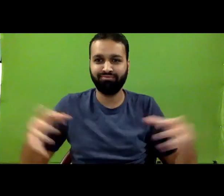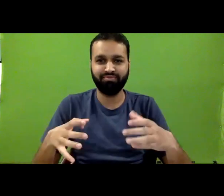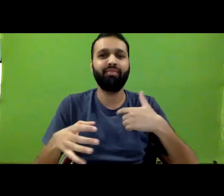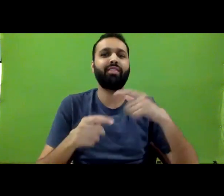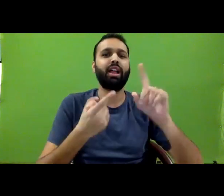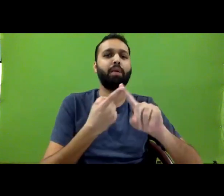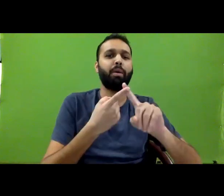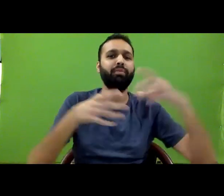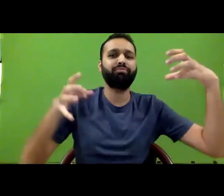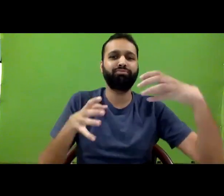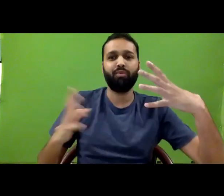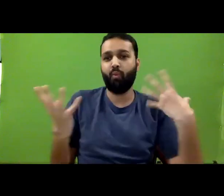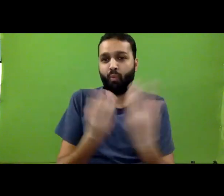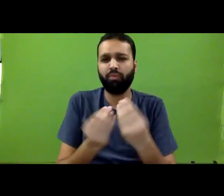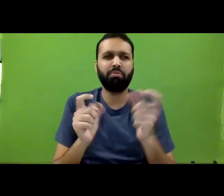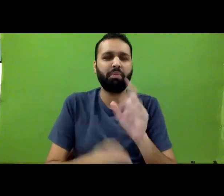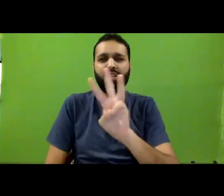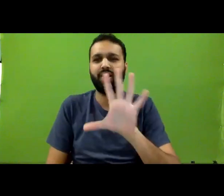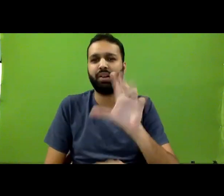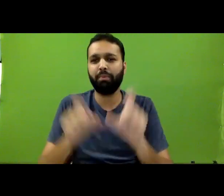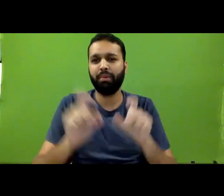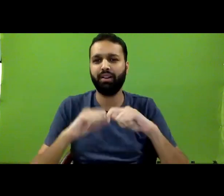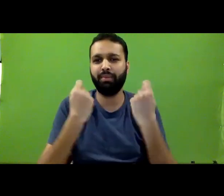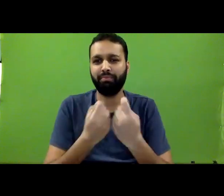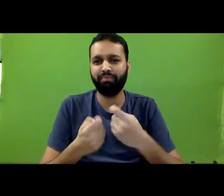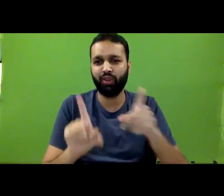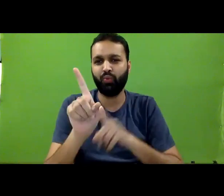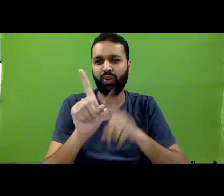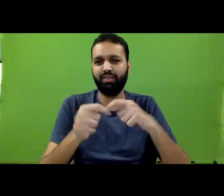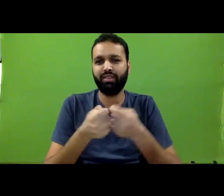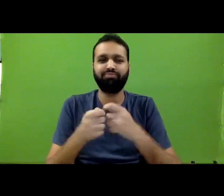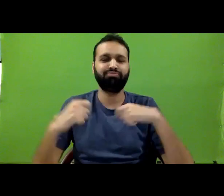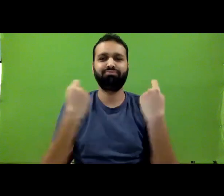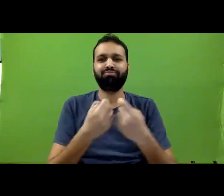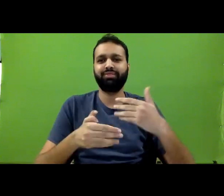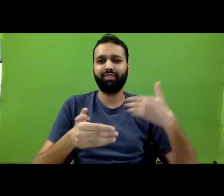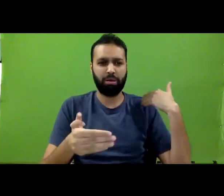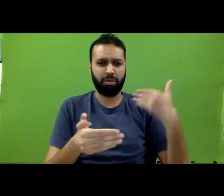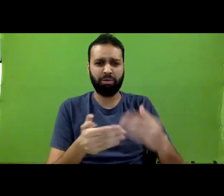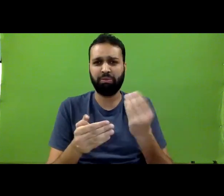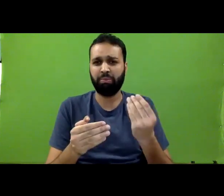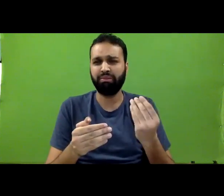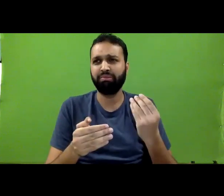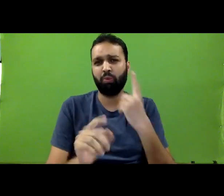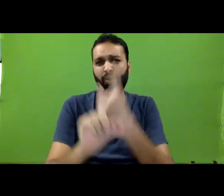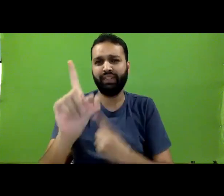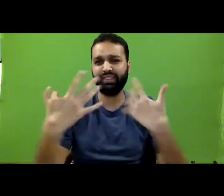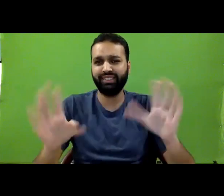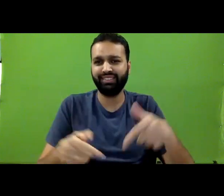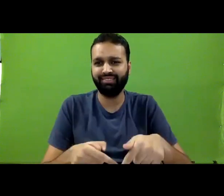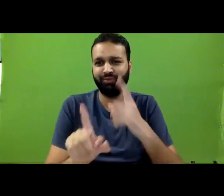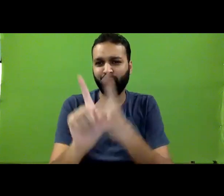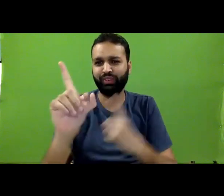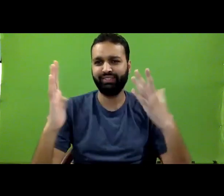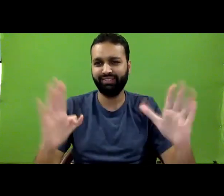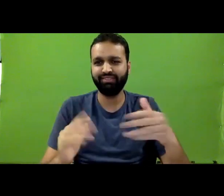in that area also. And employed people, total, we can safely say 35 people are in there in the Uniki team so far,